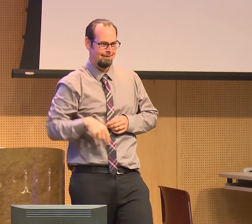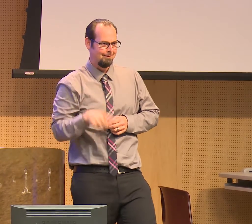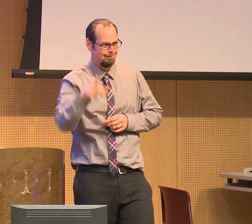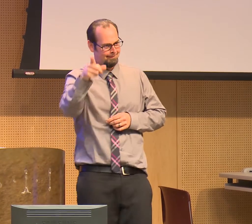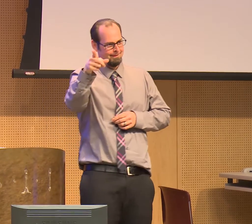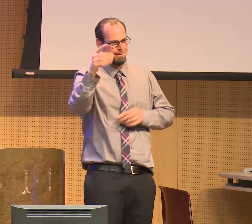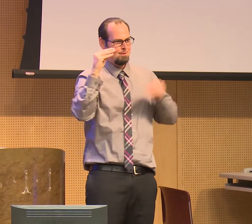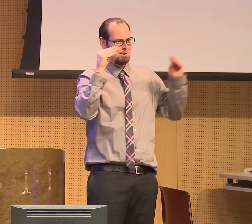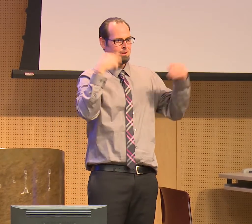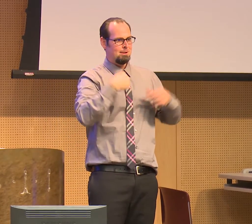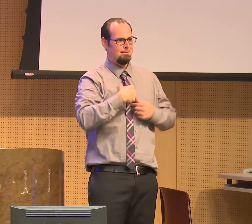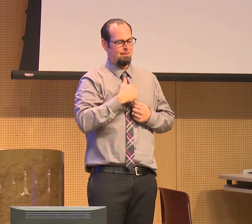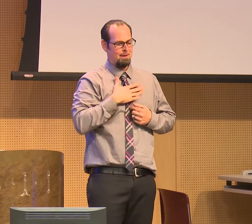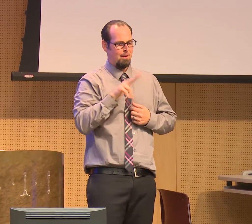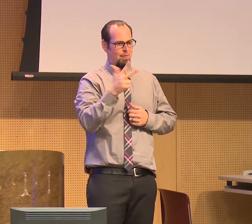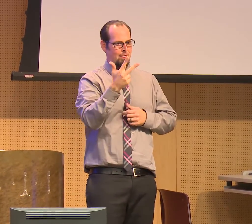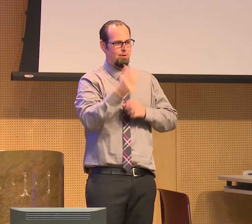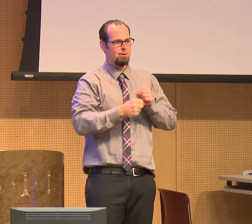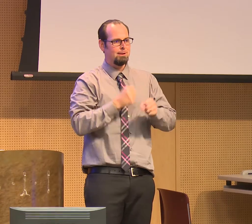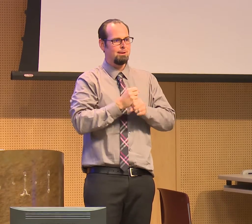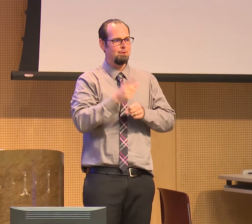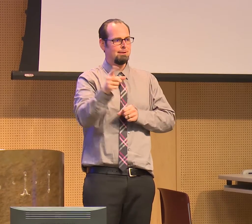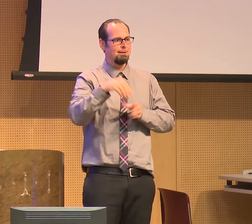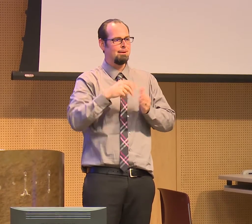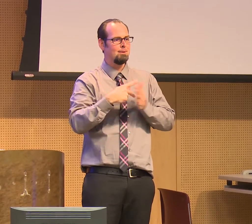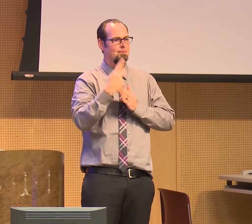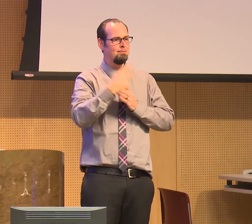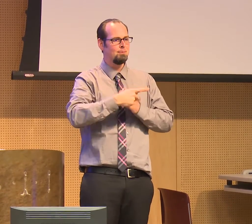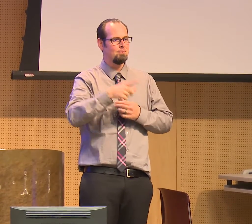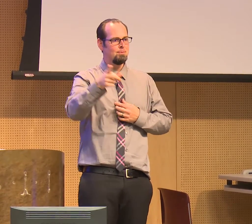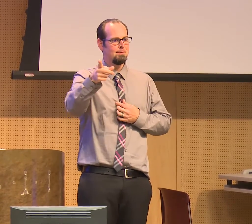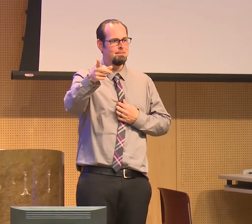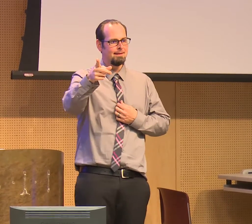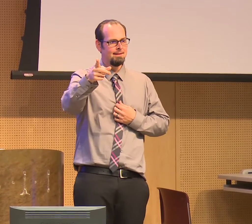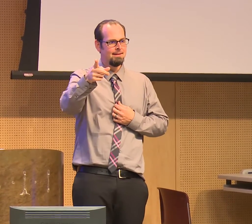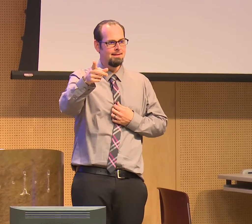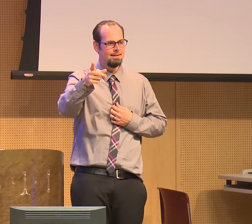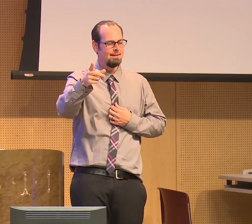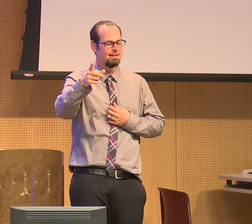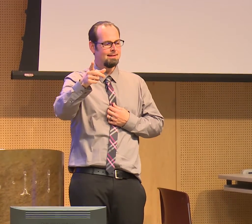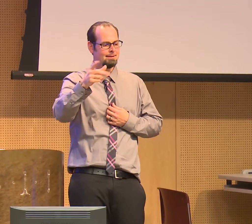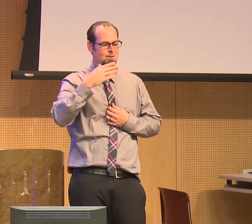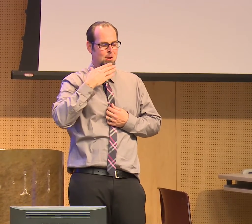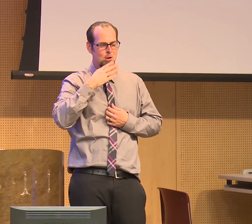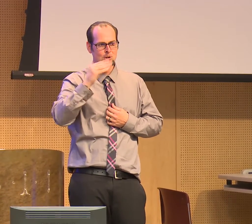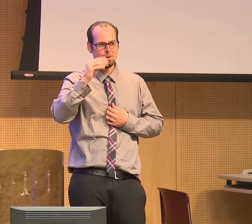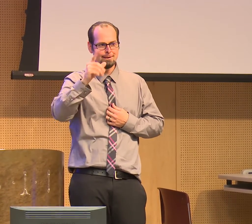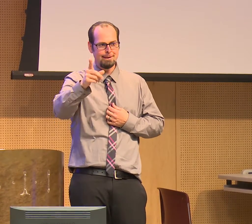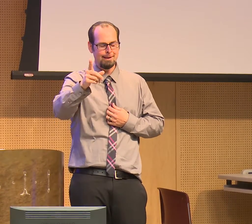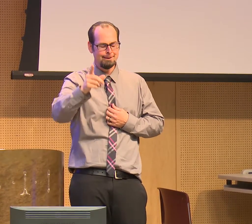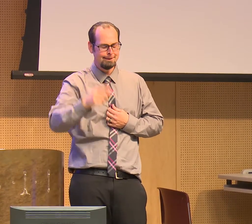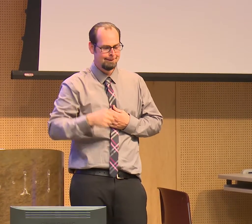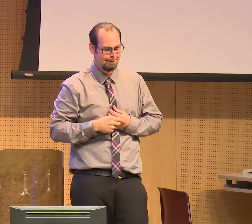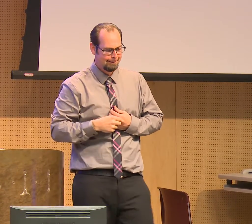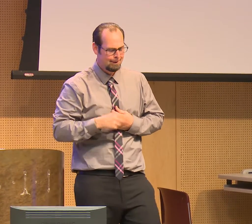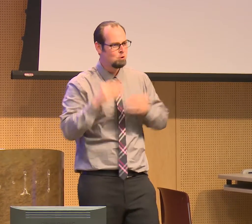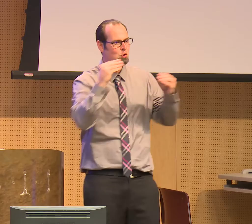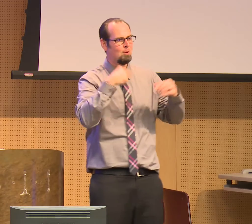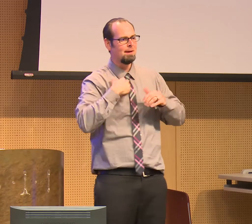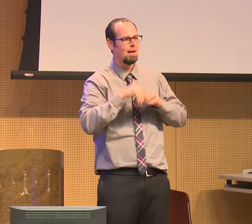He also taught me during my third year here in the program. He's a good guy. He taught